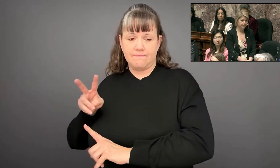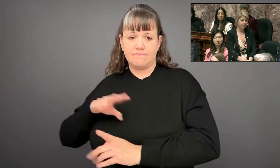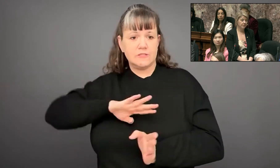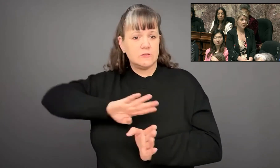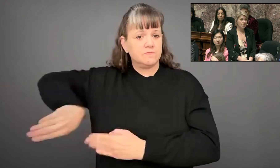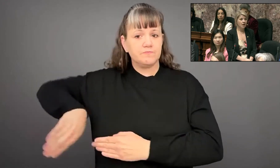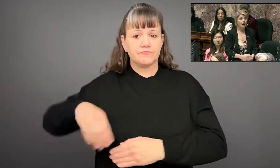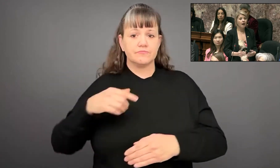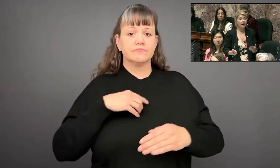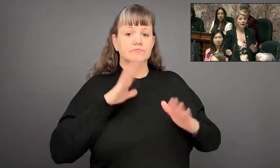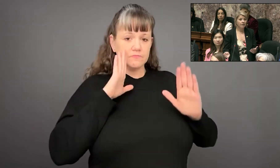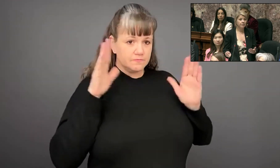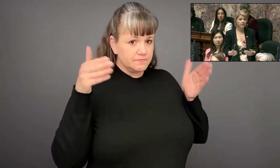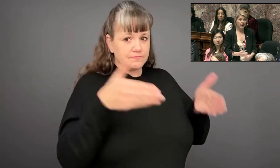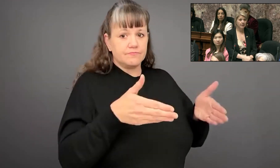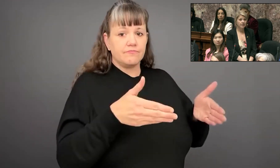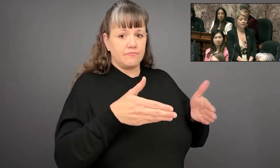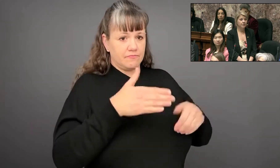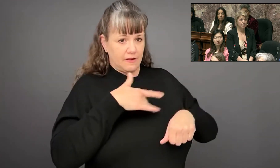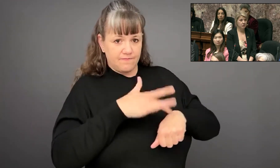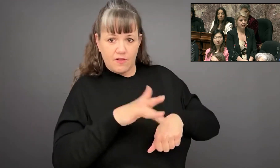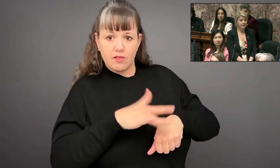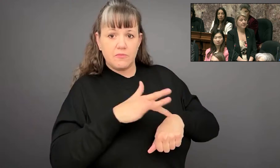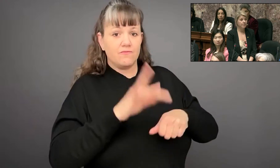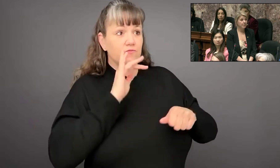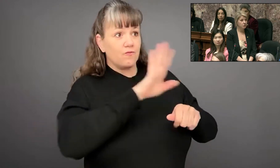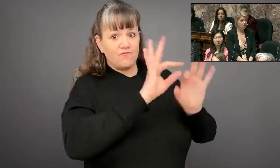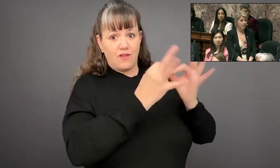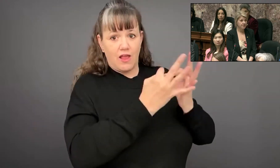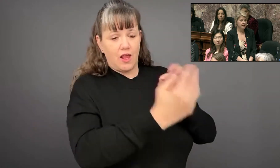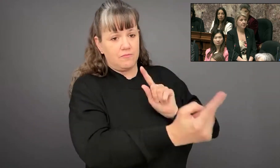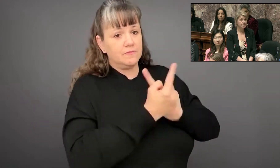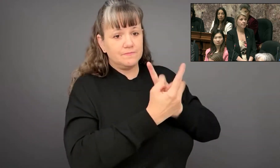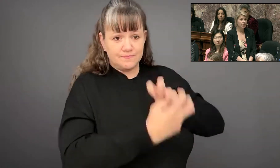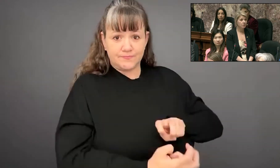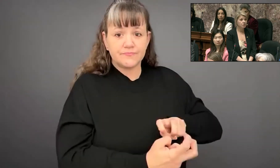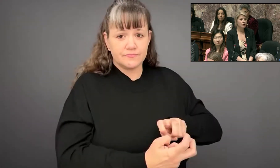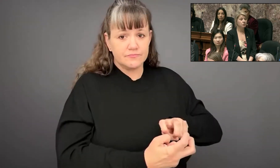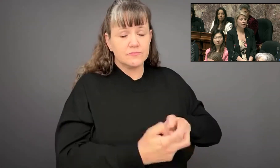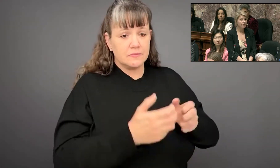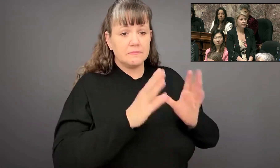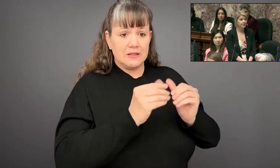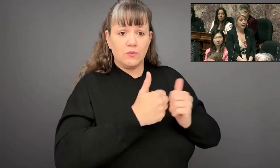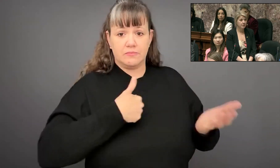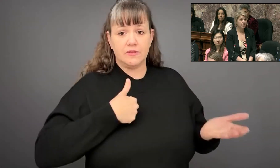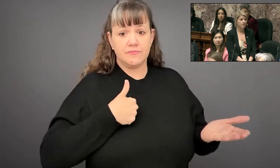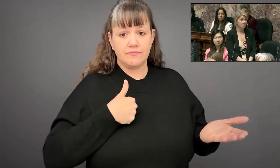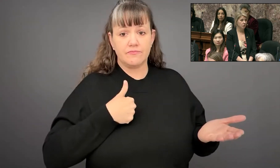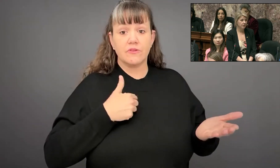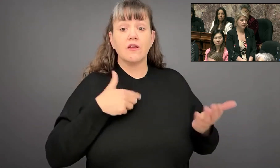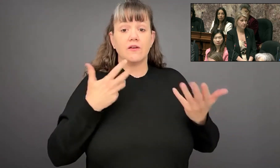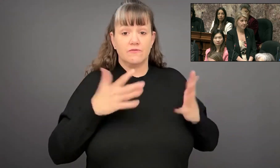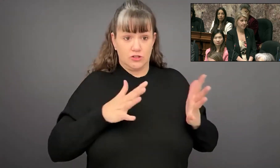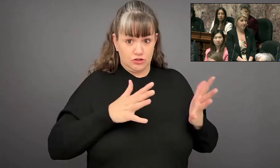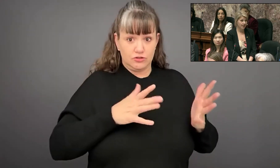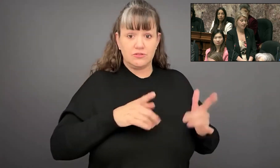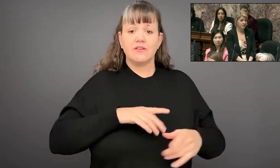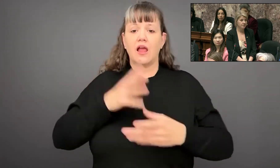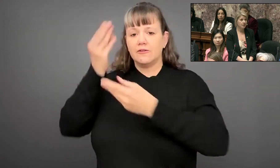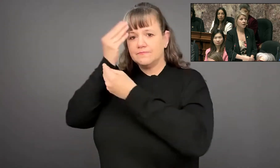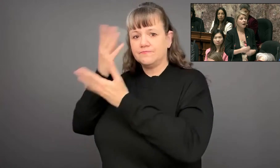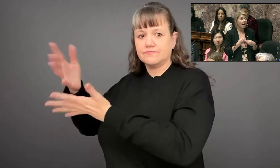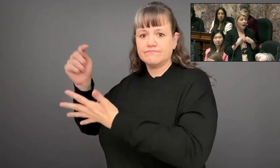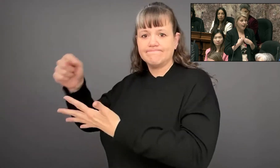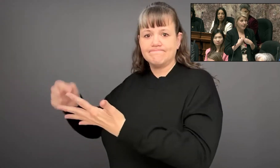me. I have provided information to the members opposite about our Child, Family and Community Services